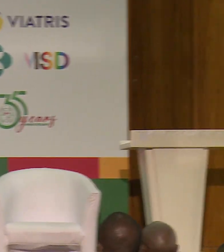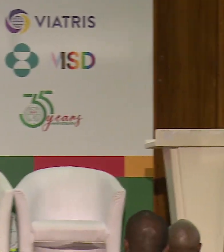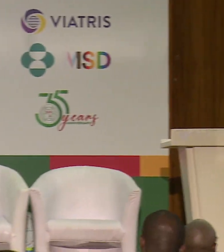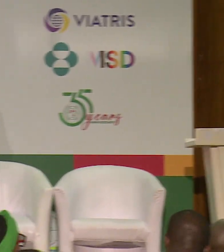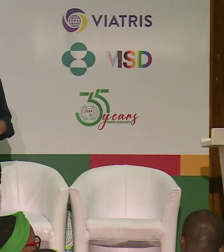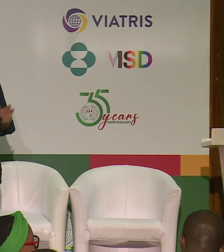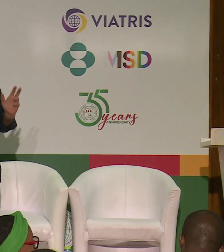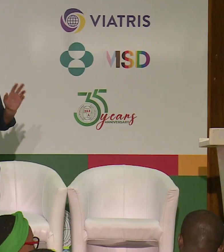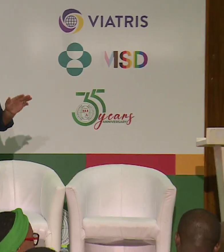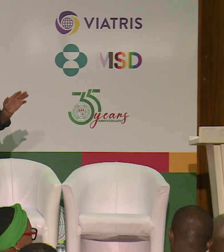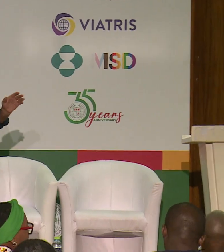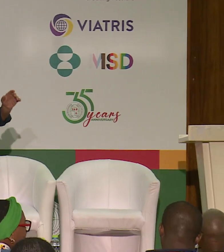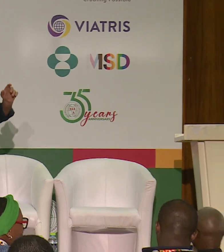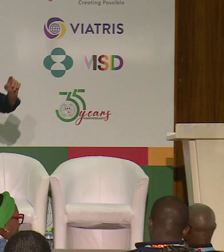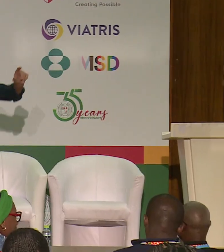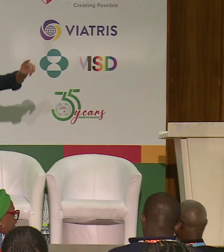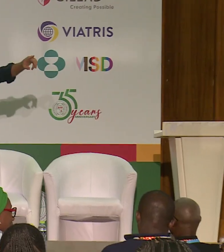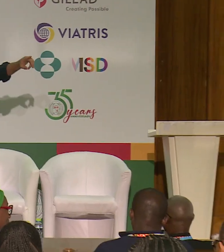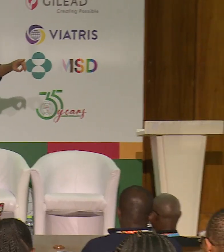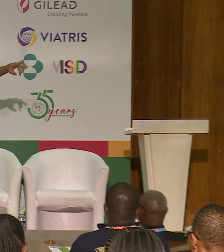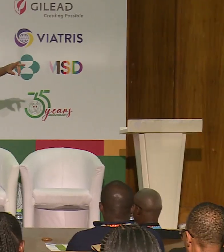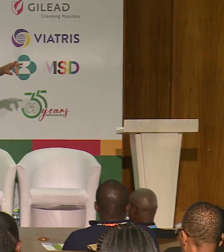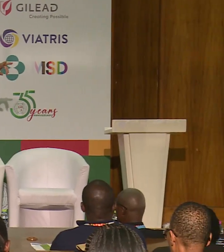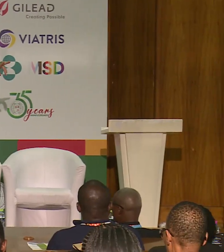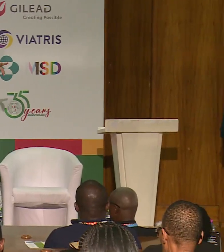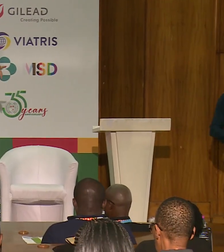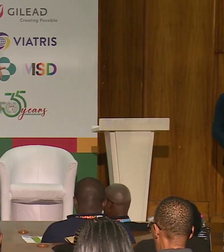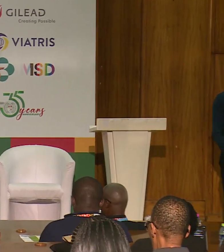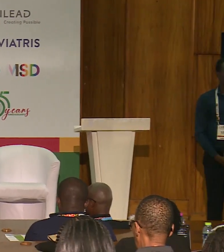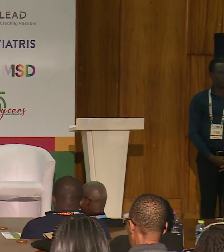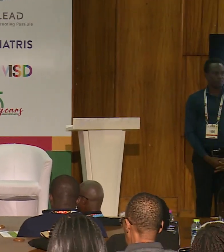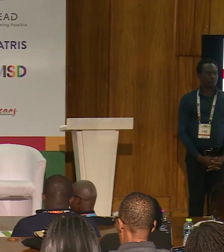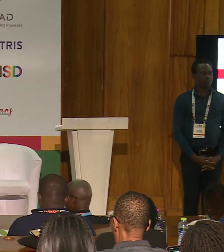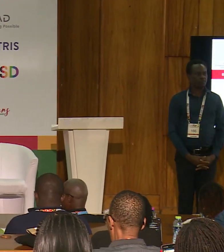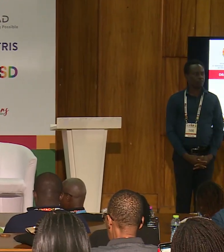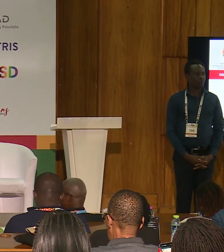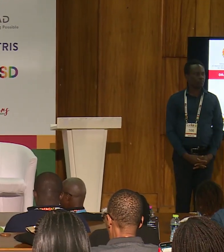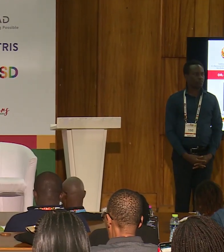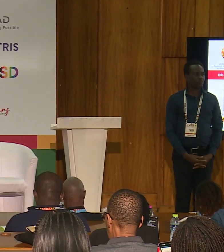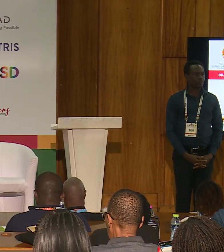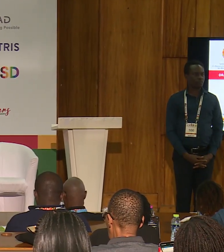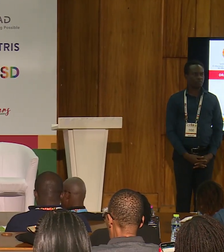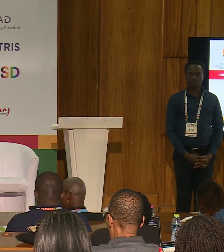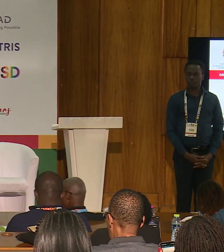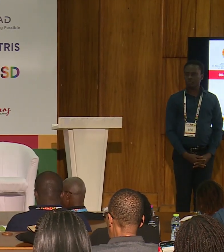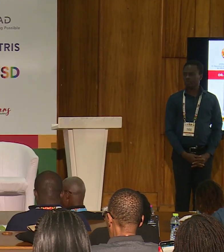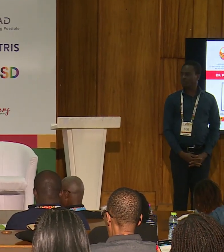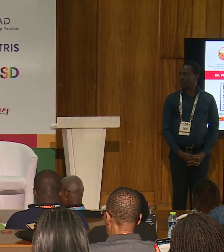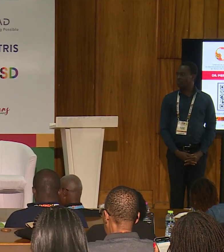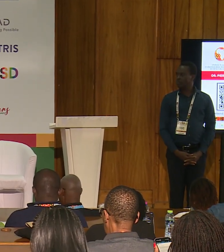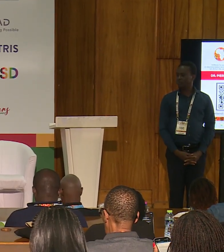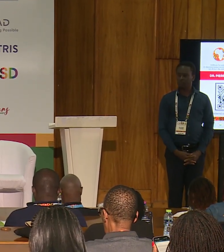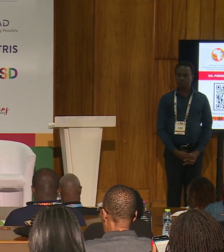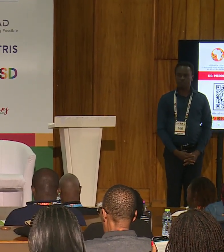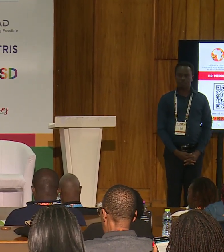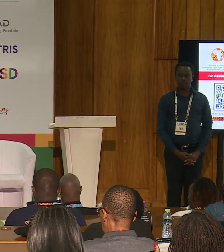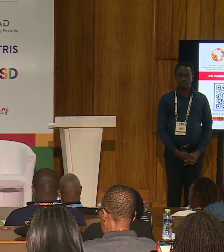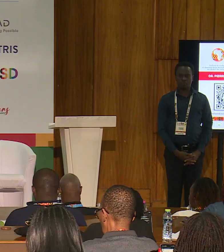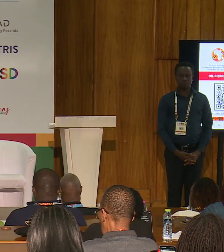répondre. 2-3 questions, we have 2 this side. And then we will ask the panelists to